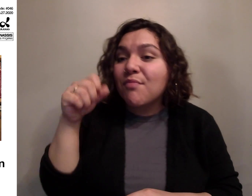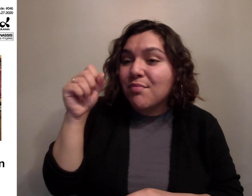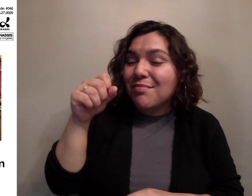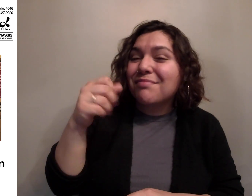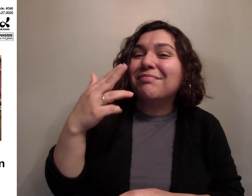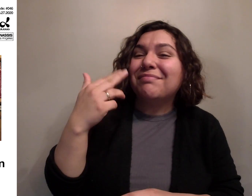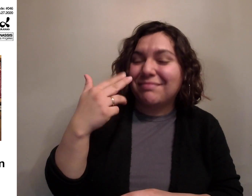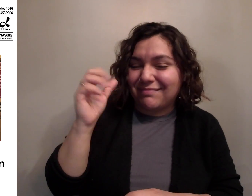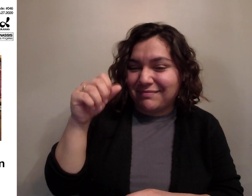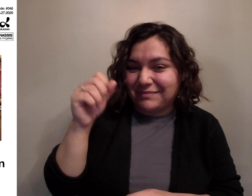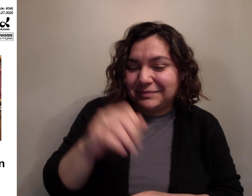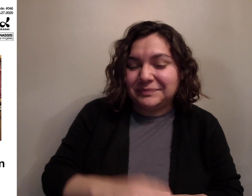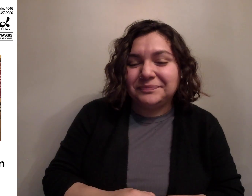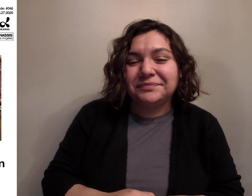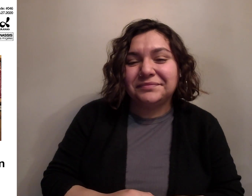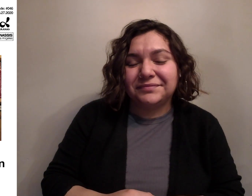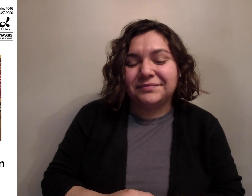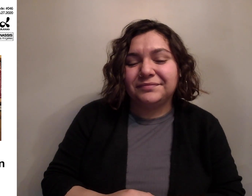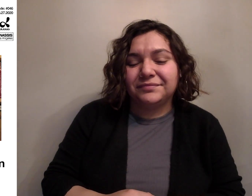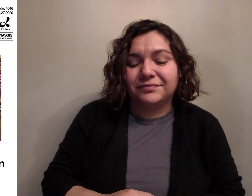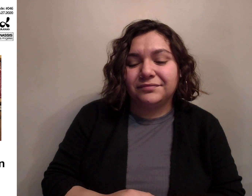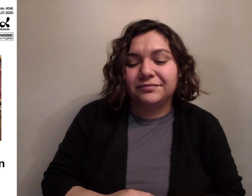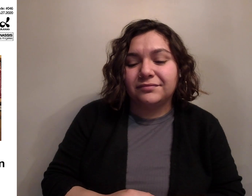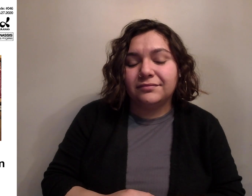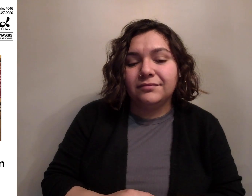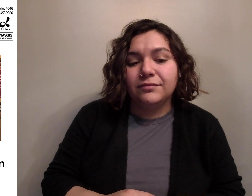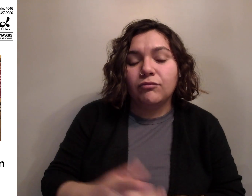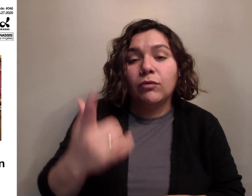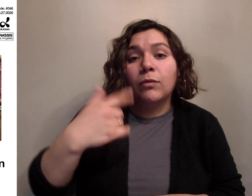always be ready, right? Yeah.